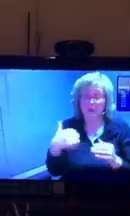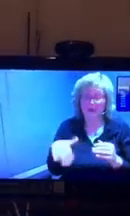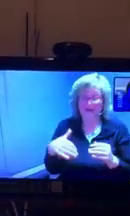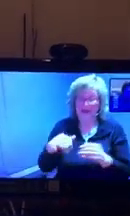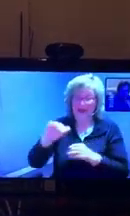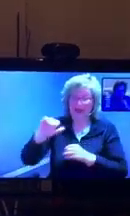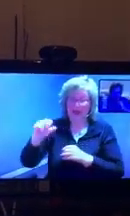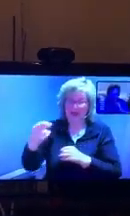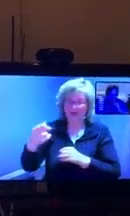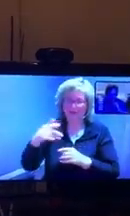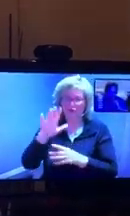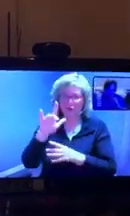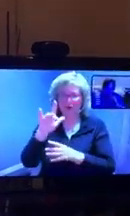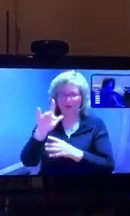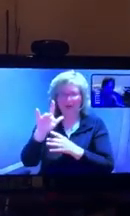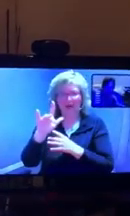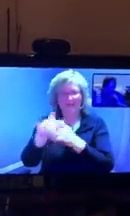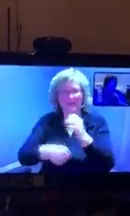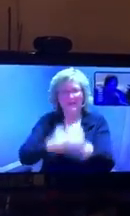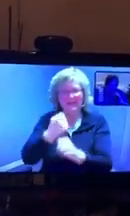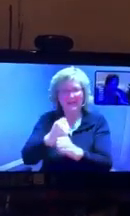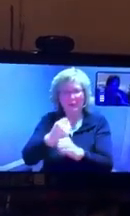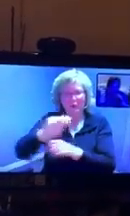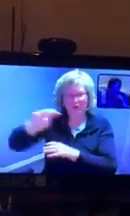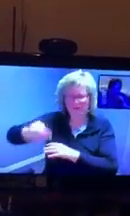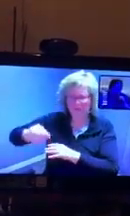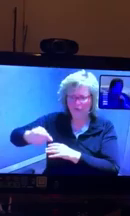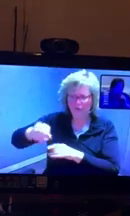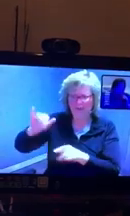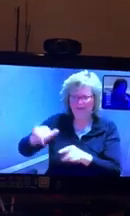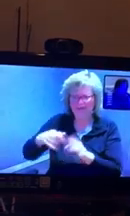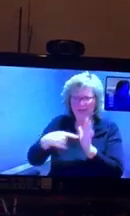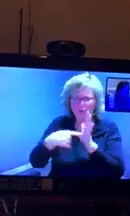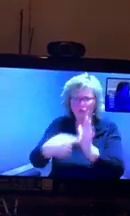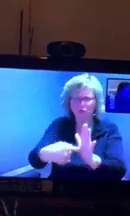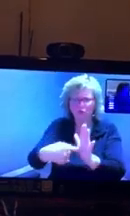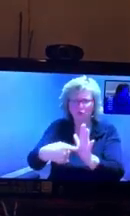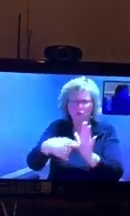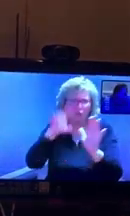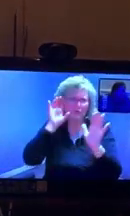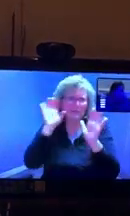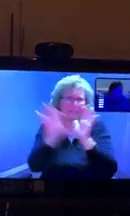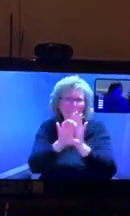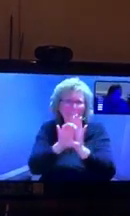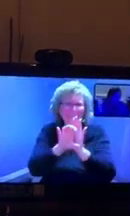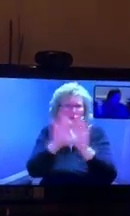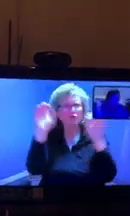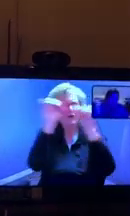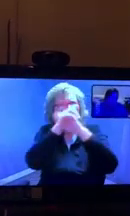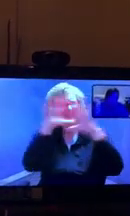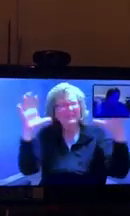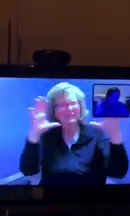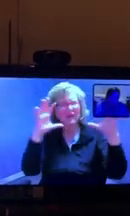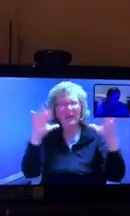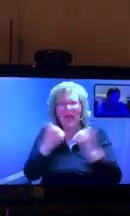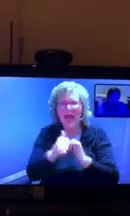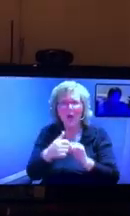it paints a picture that is just so difficult to not want to be attracted to. In fact, I'm just going to wrap this up. There's so little